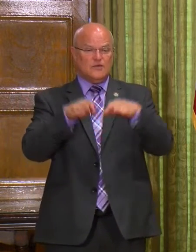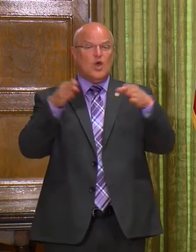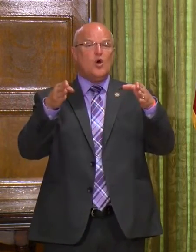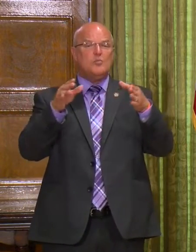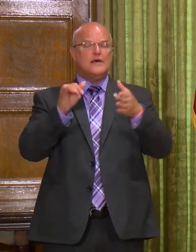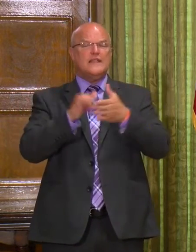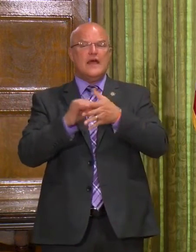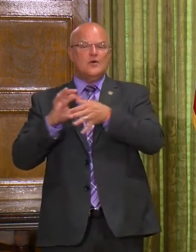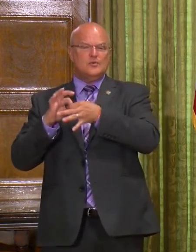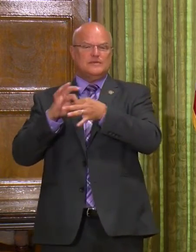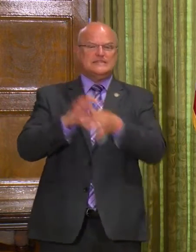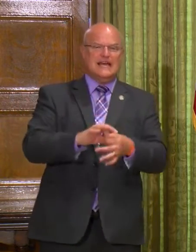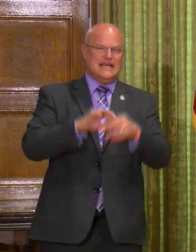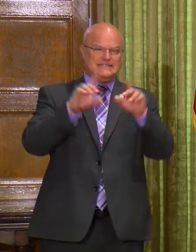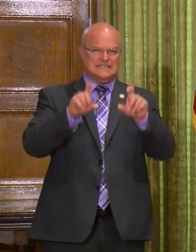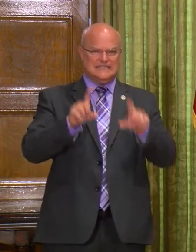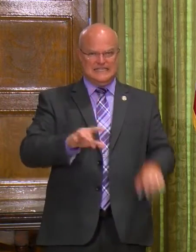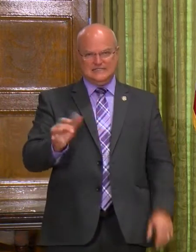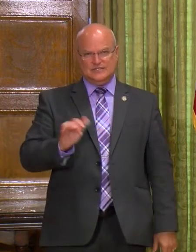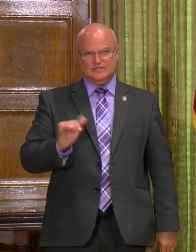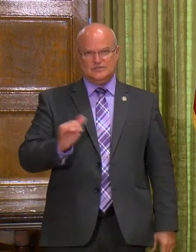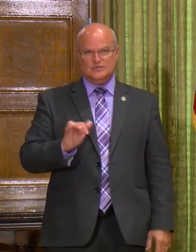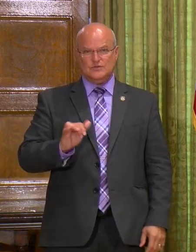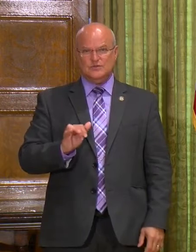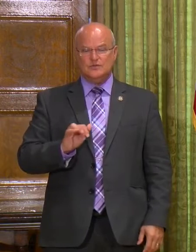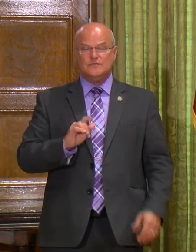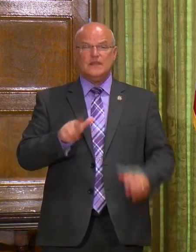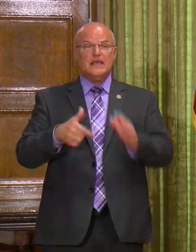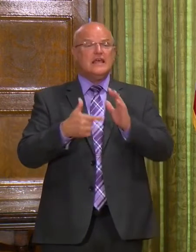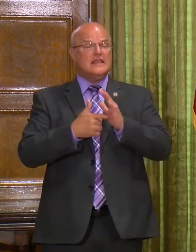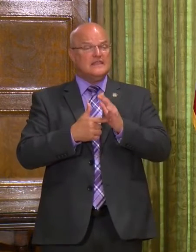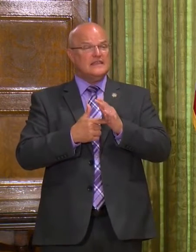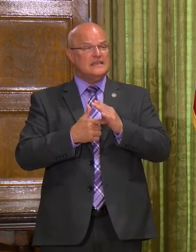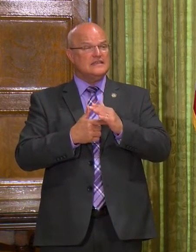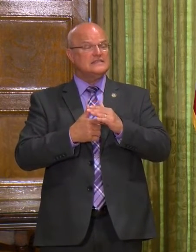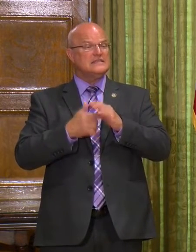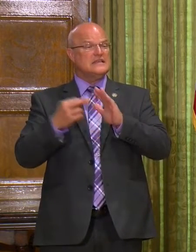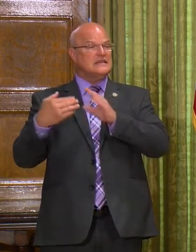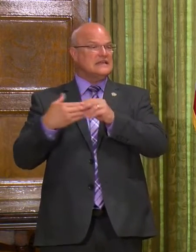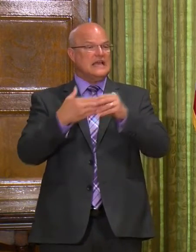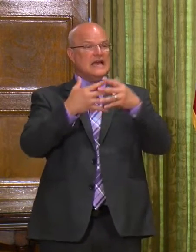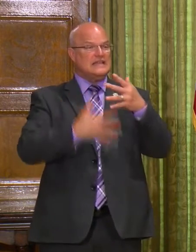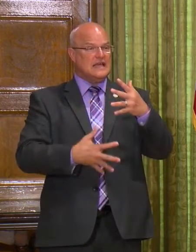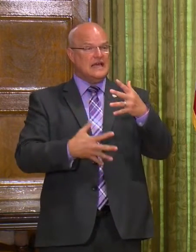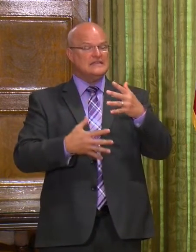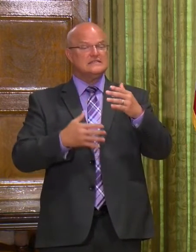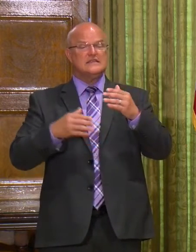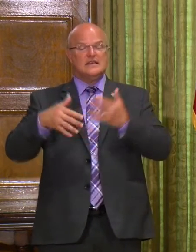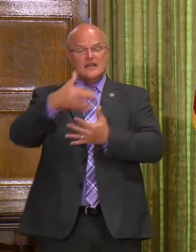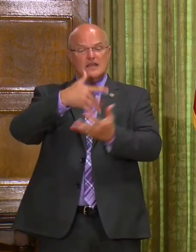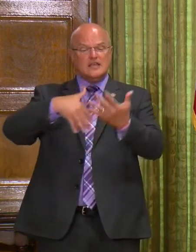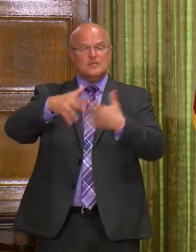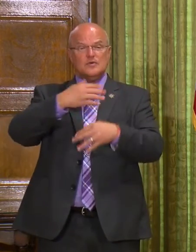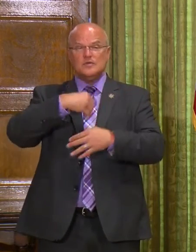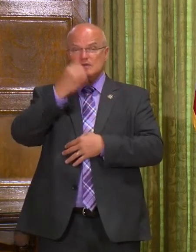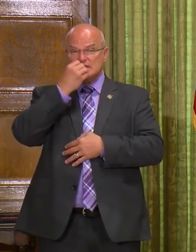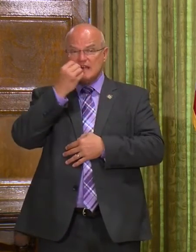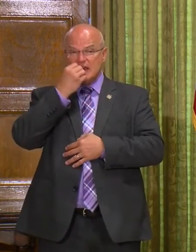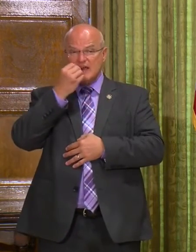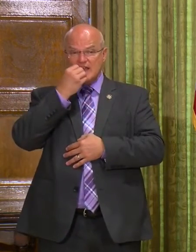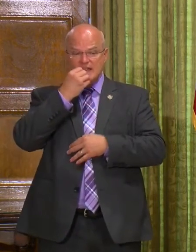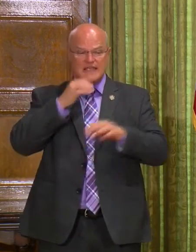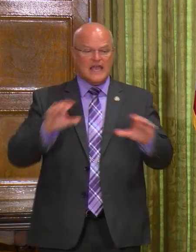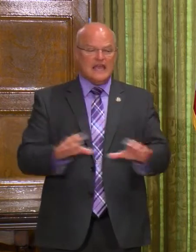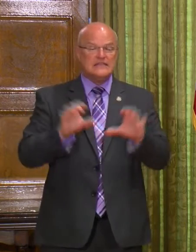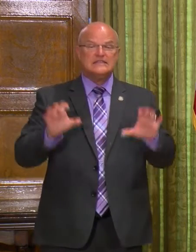that will be tied to the testing initiative. These guidelines and protocols include those on communal dining, activities, and